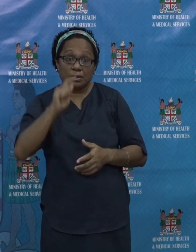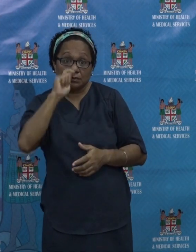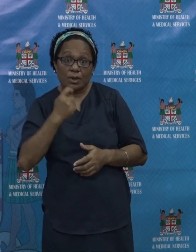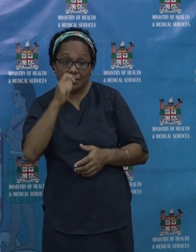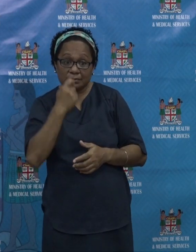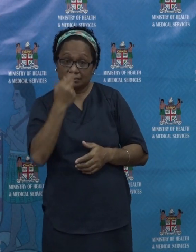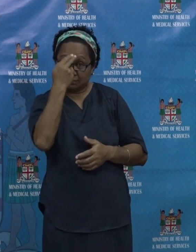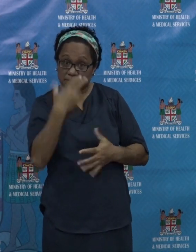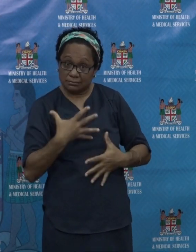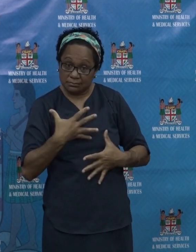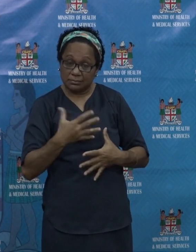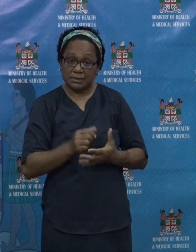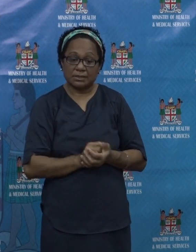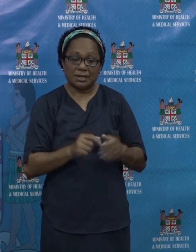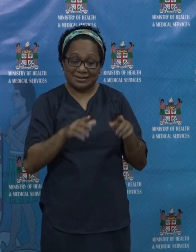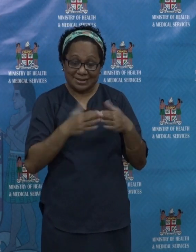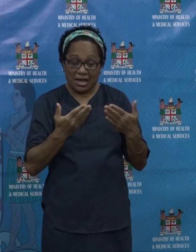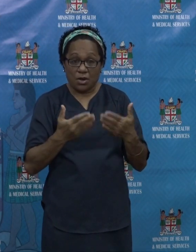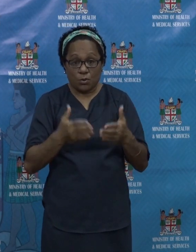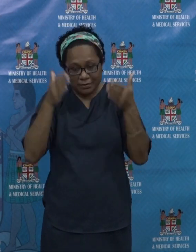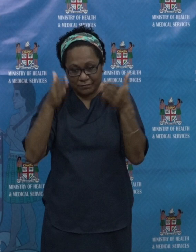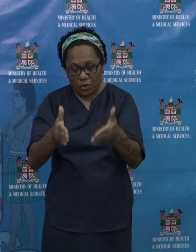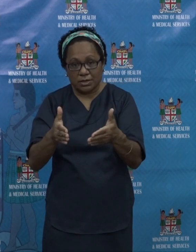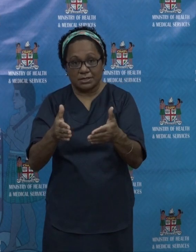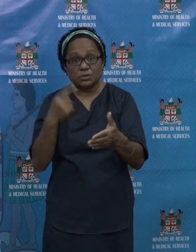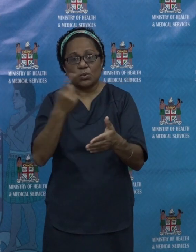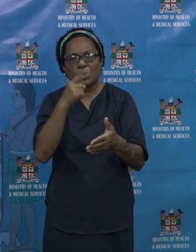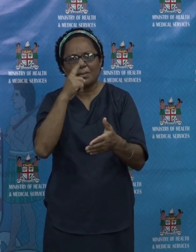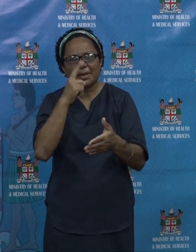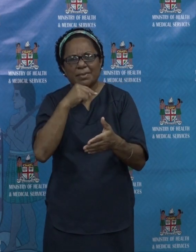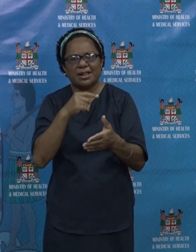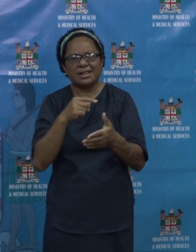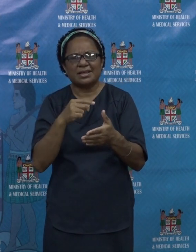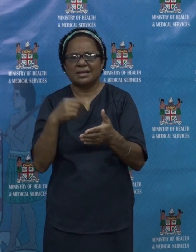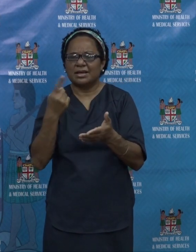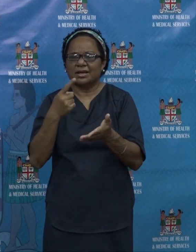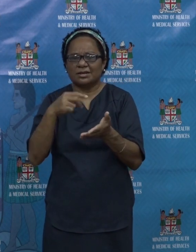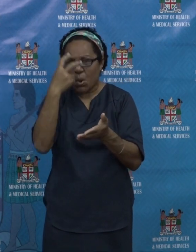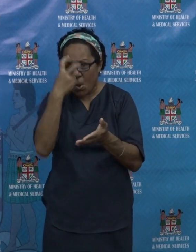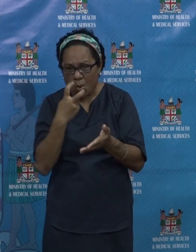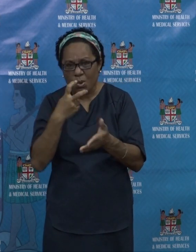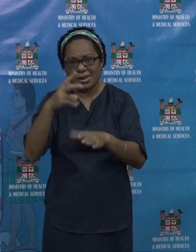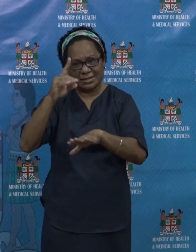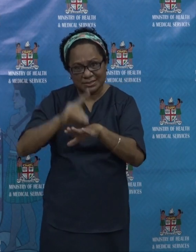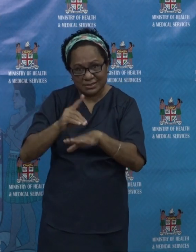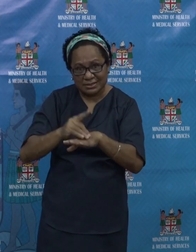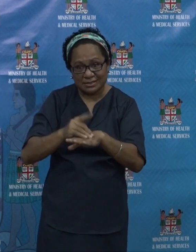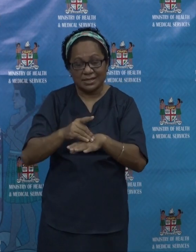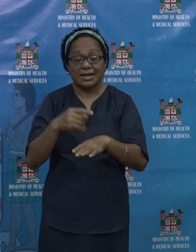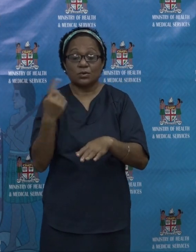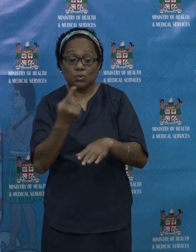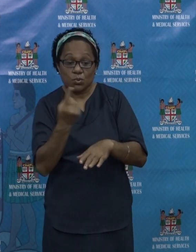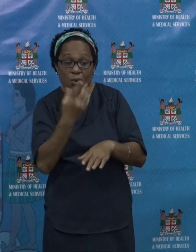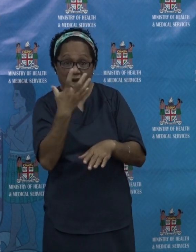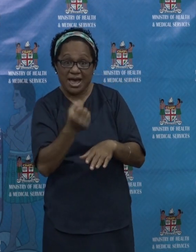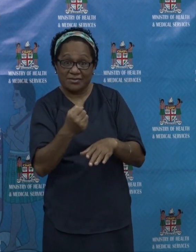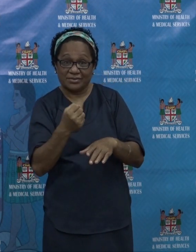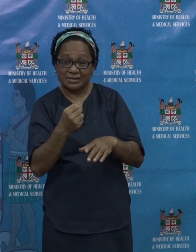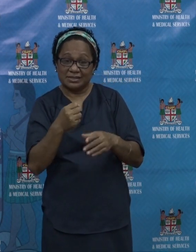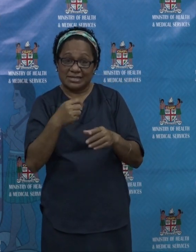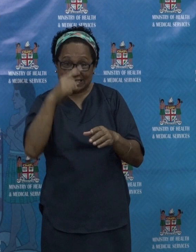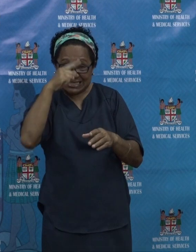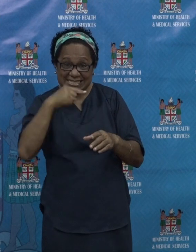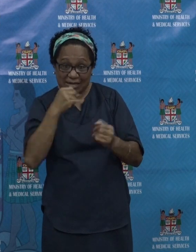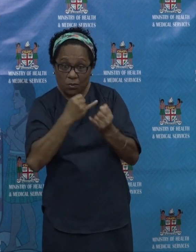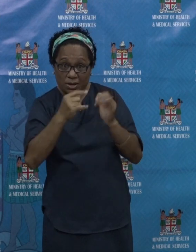swabbing screening effort to identify positive cases in the vulnerable groups in our community and in those with severe symptoms.